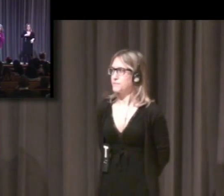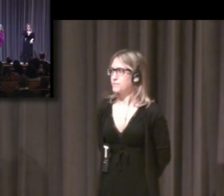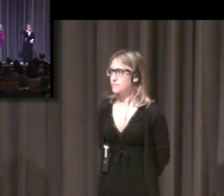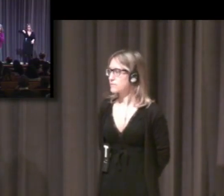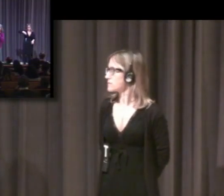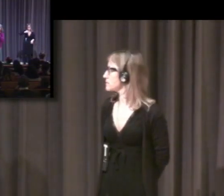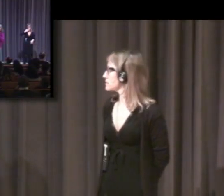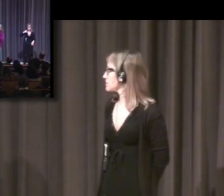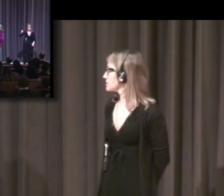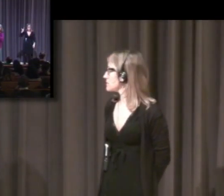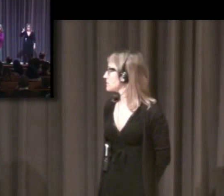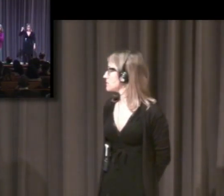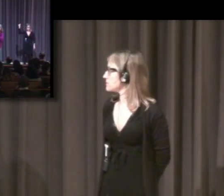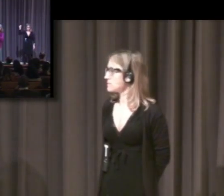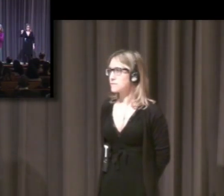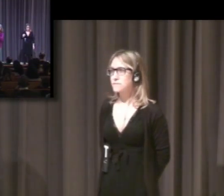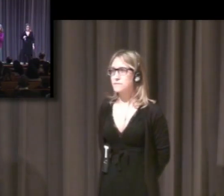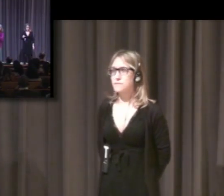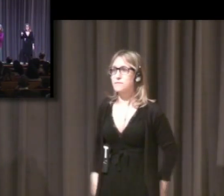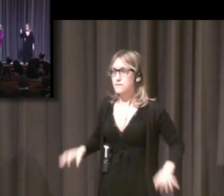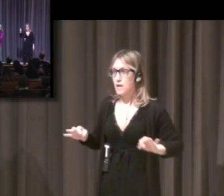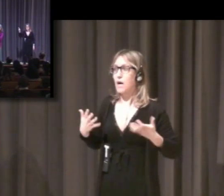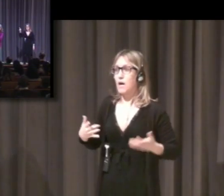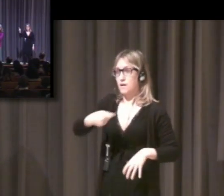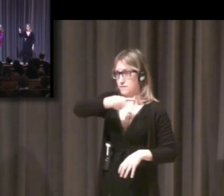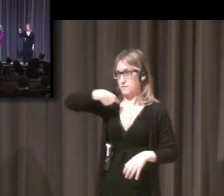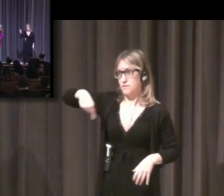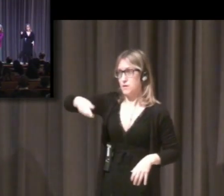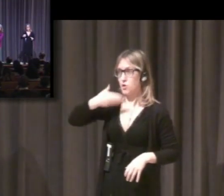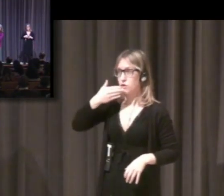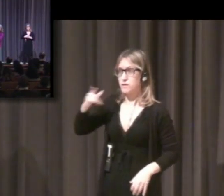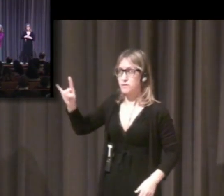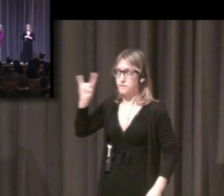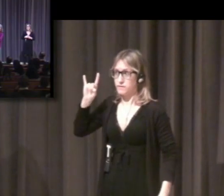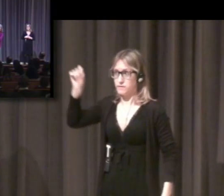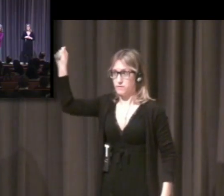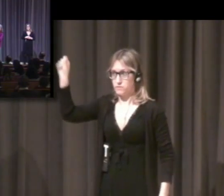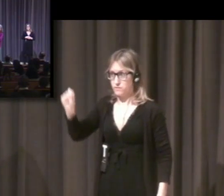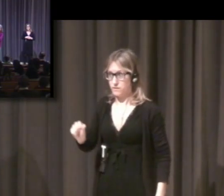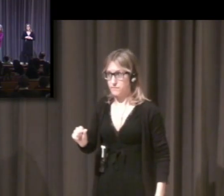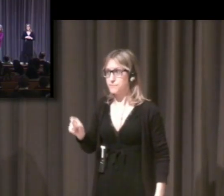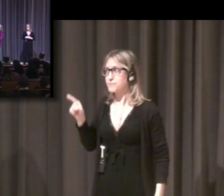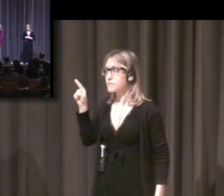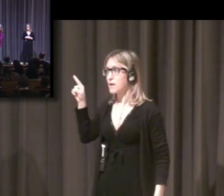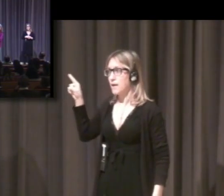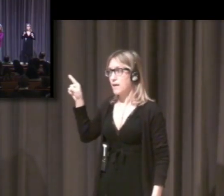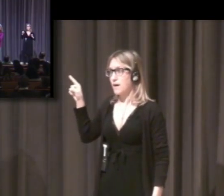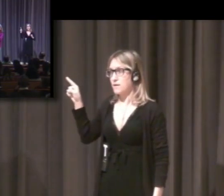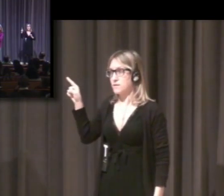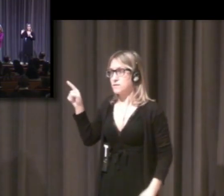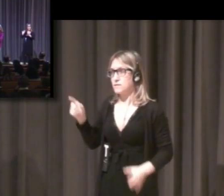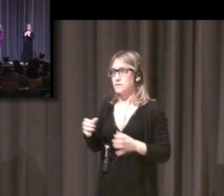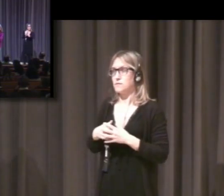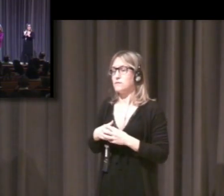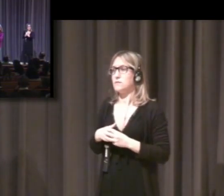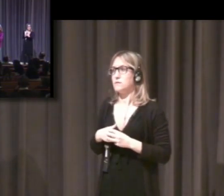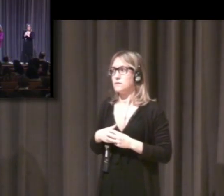she's going to talk about what a professor is saying in a lecture and how